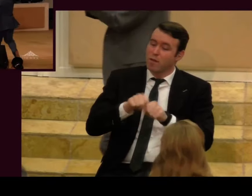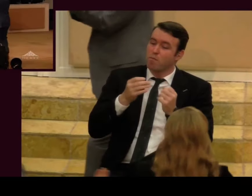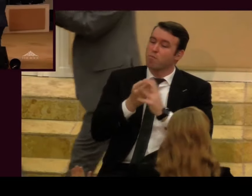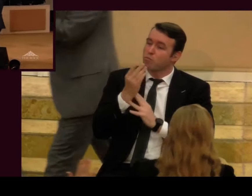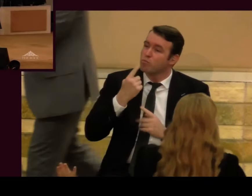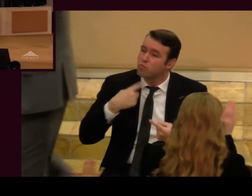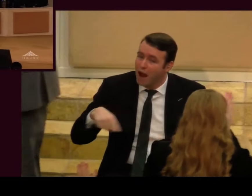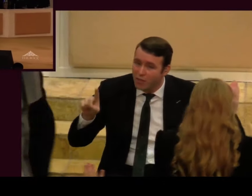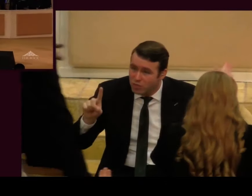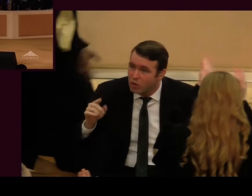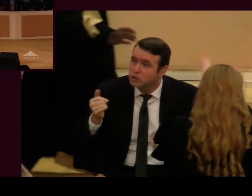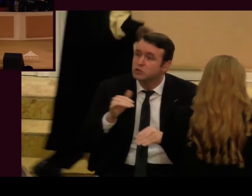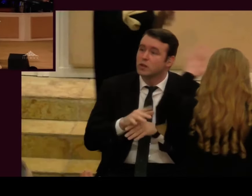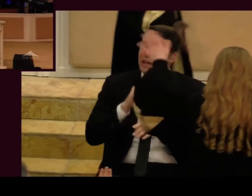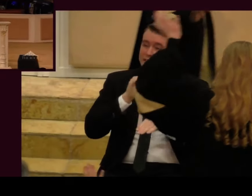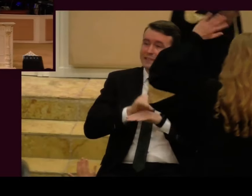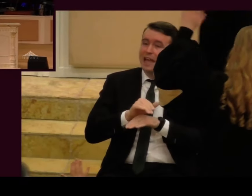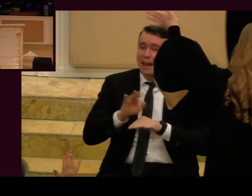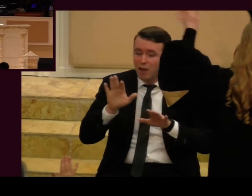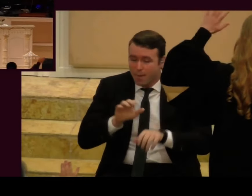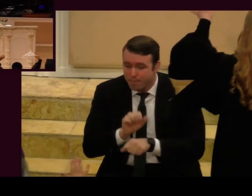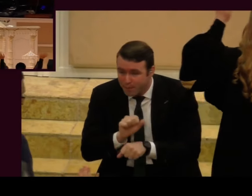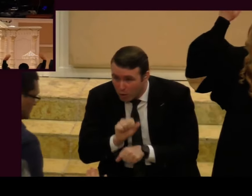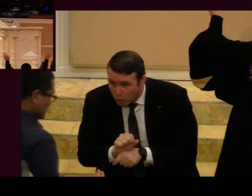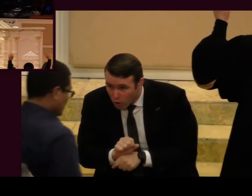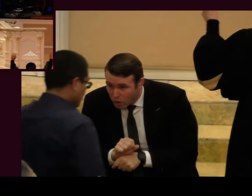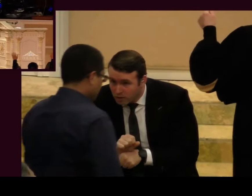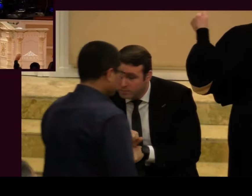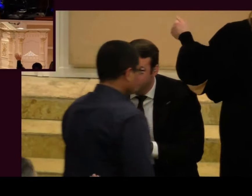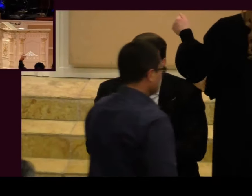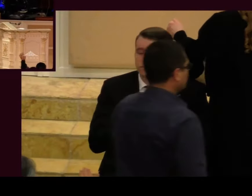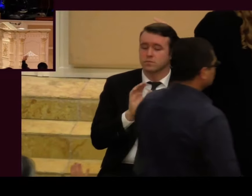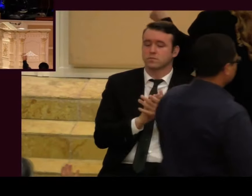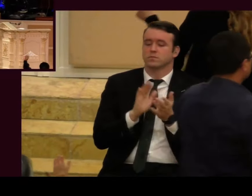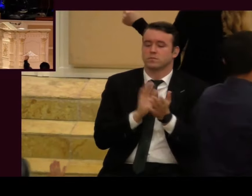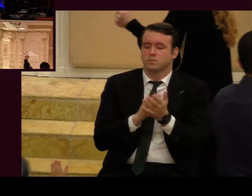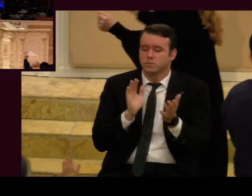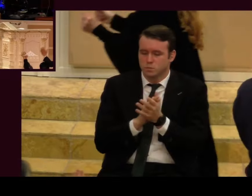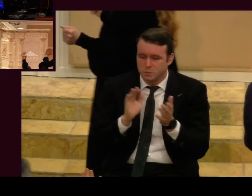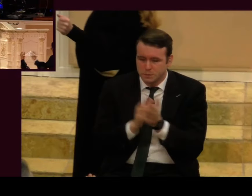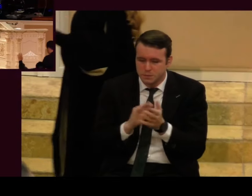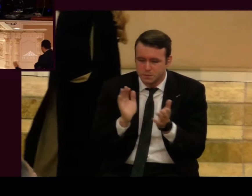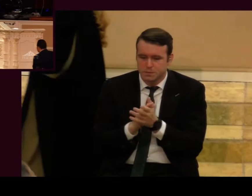of a breakthrough. Tonight's a night of a miracle.